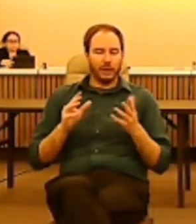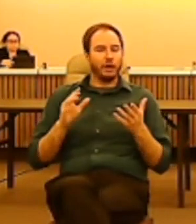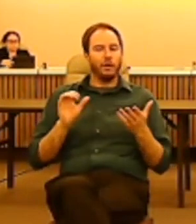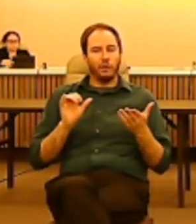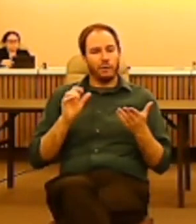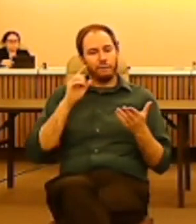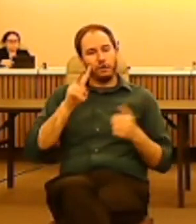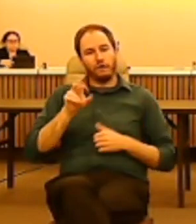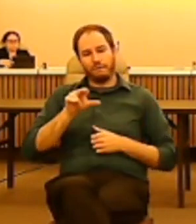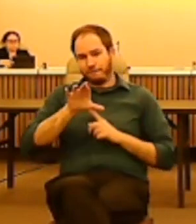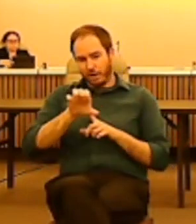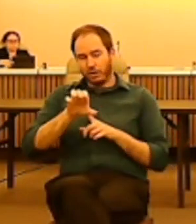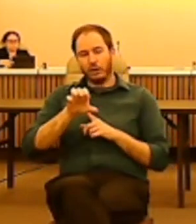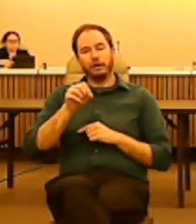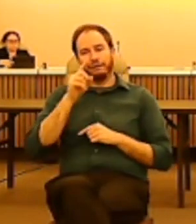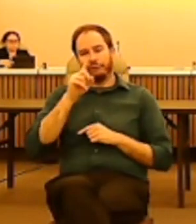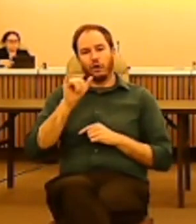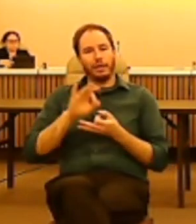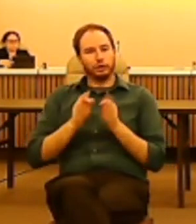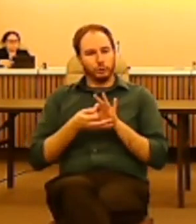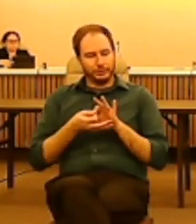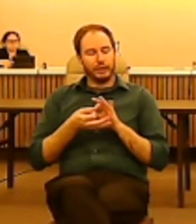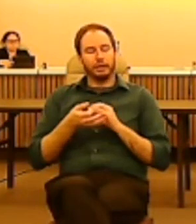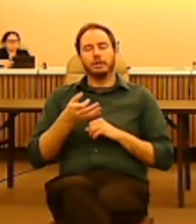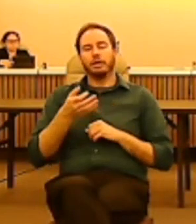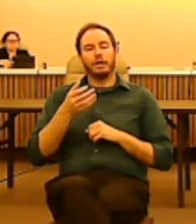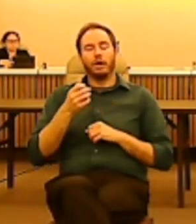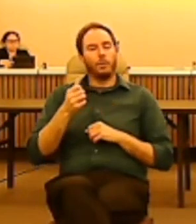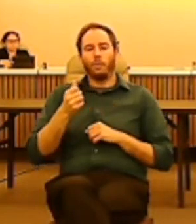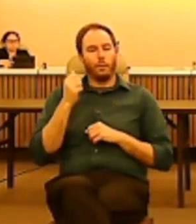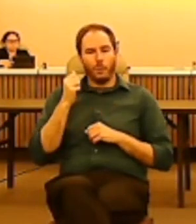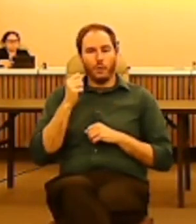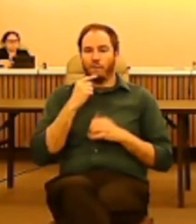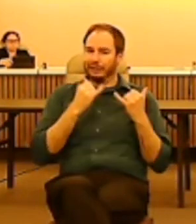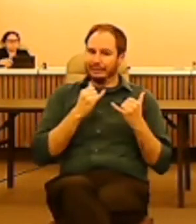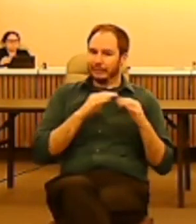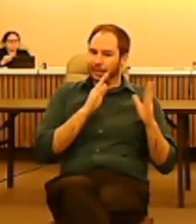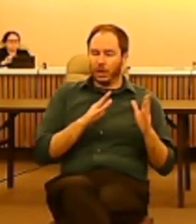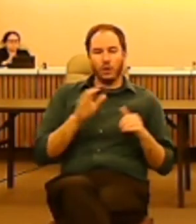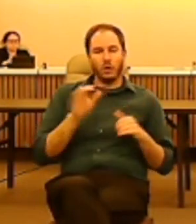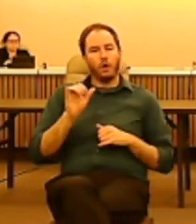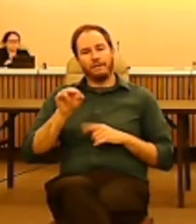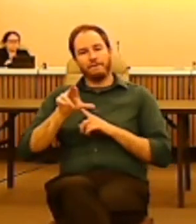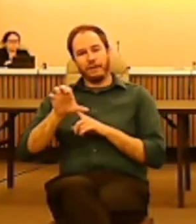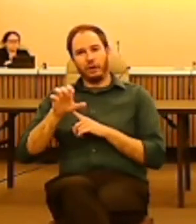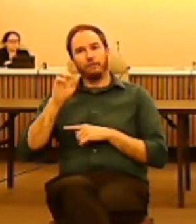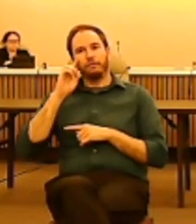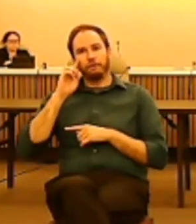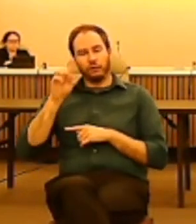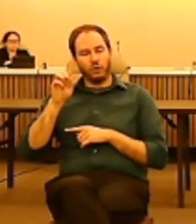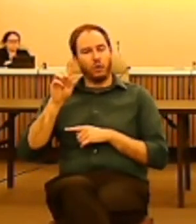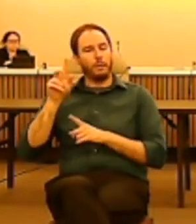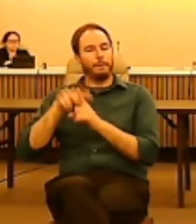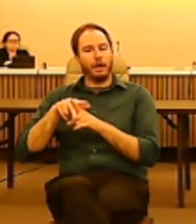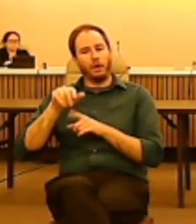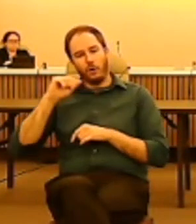the variances in the interpretation. Would not be just existing houses, but the variances would apply to any New